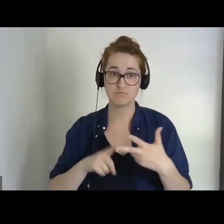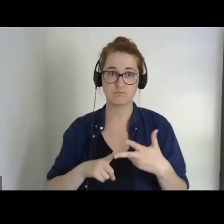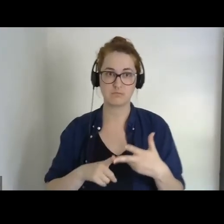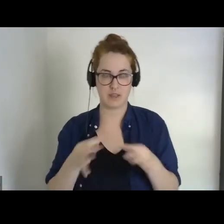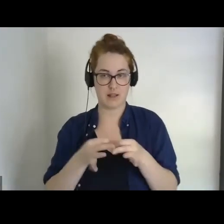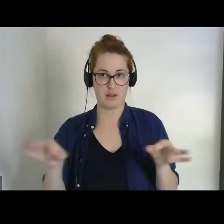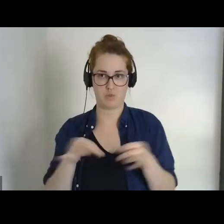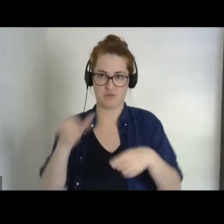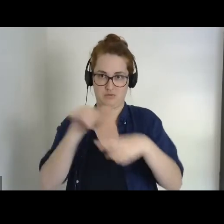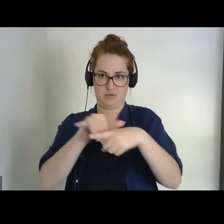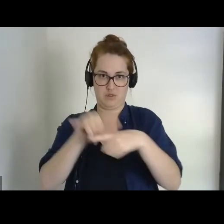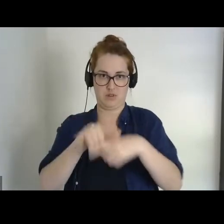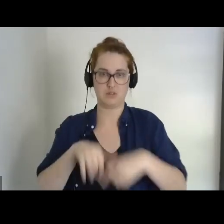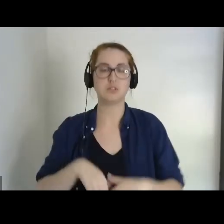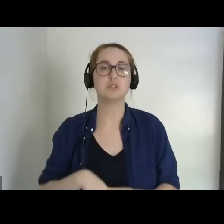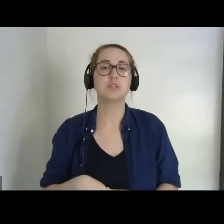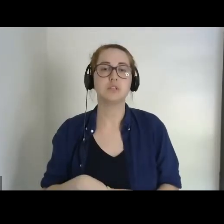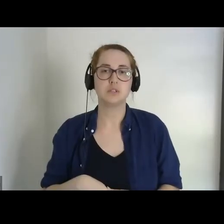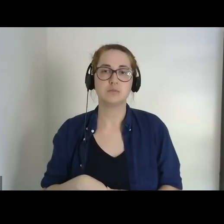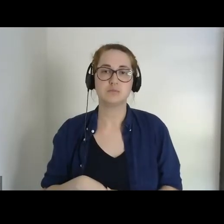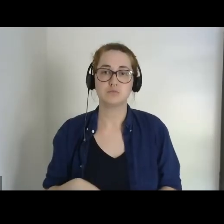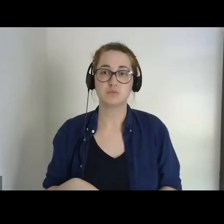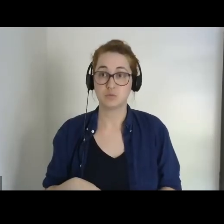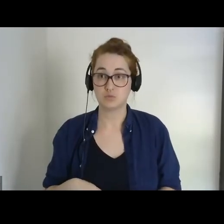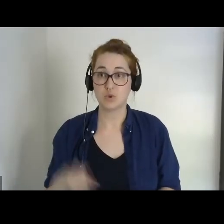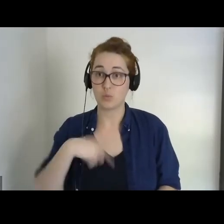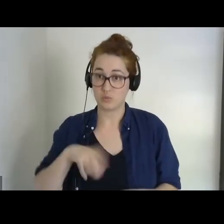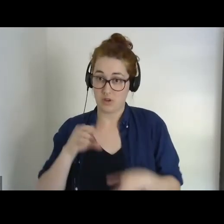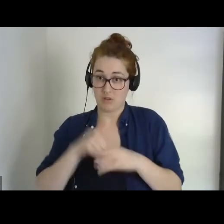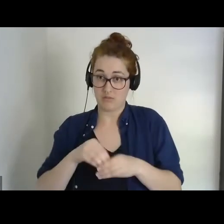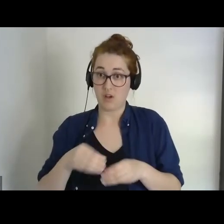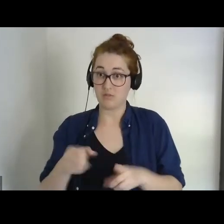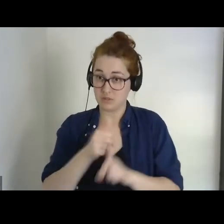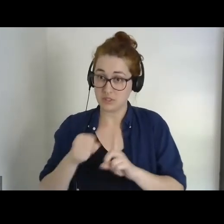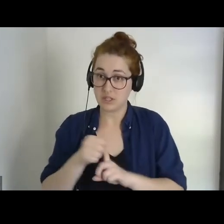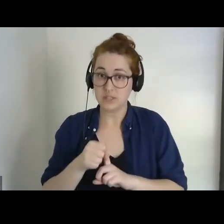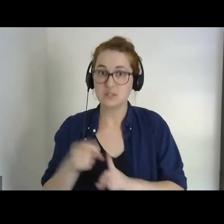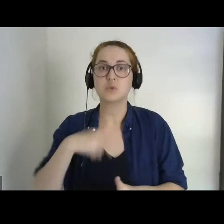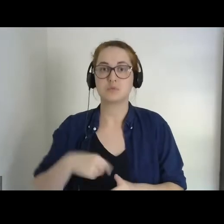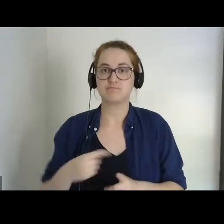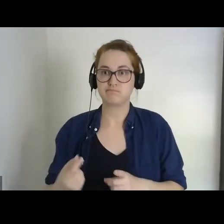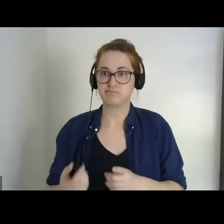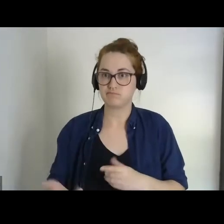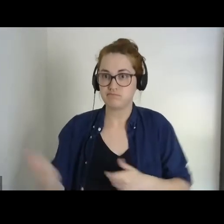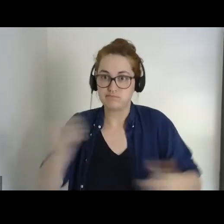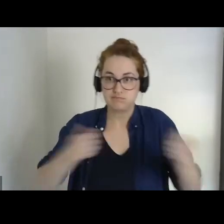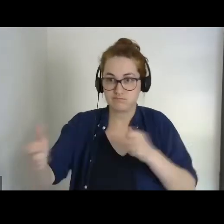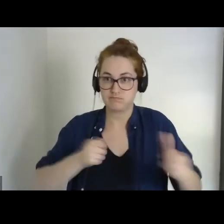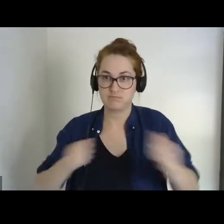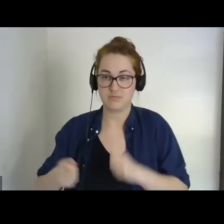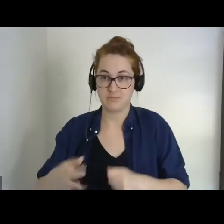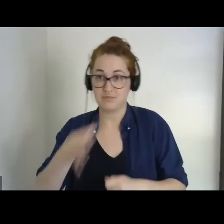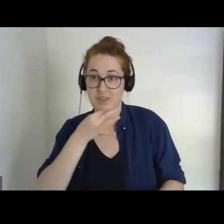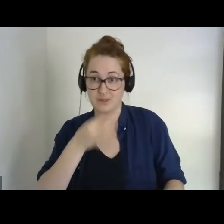we assemble a group of committee members with expertise in the particular area. So